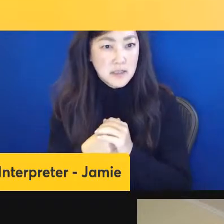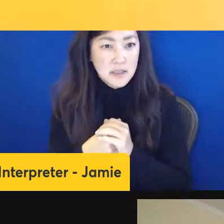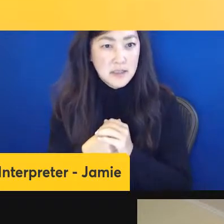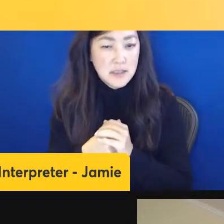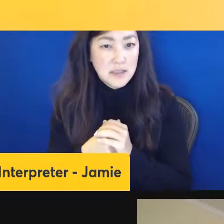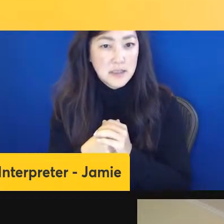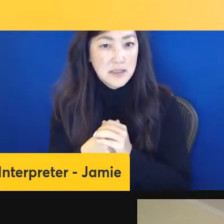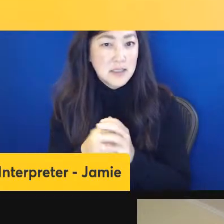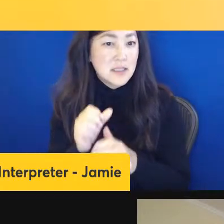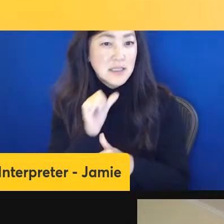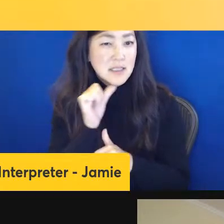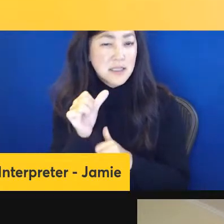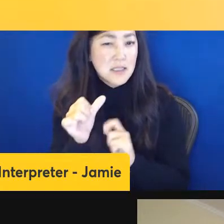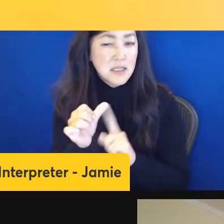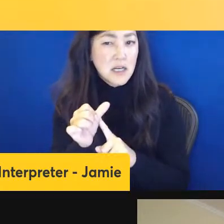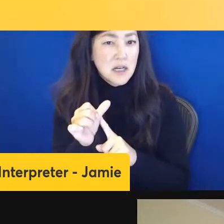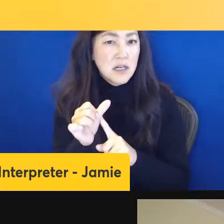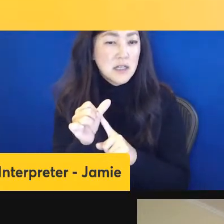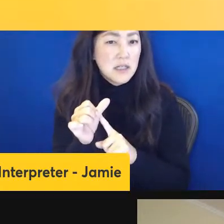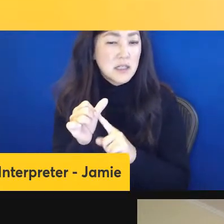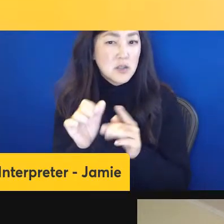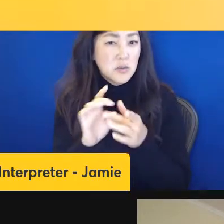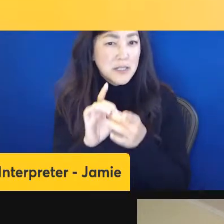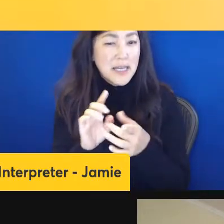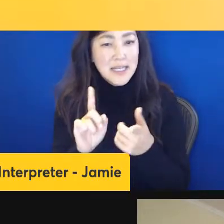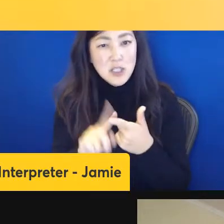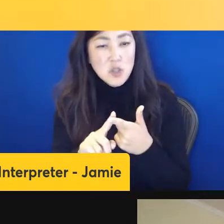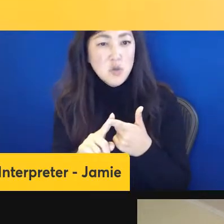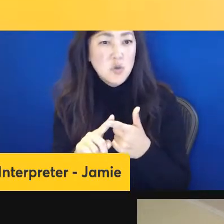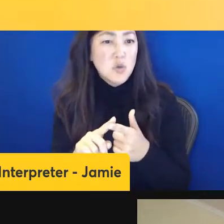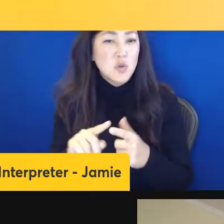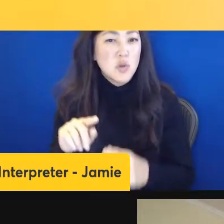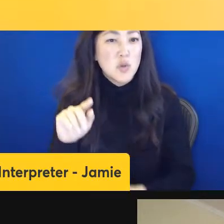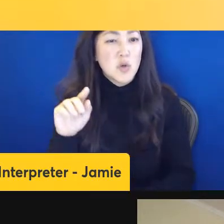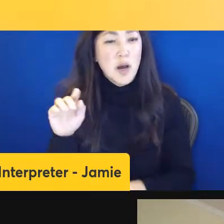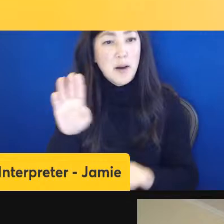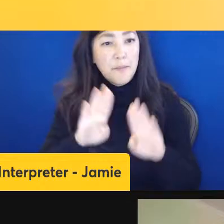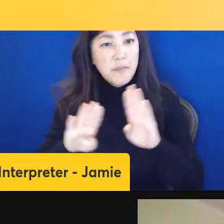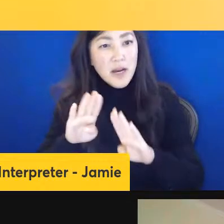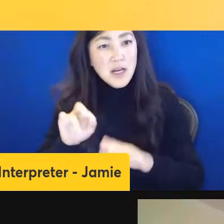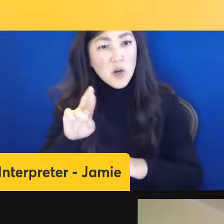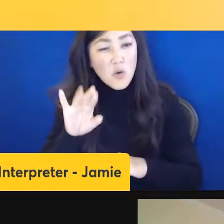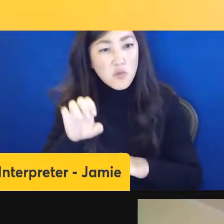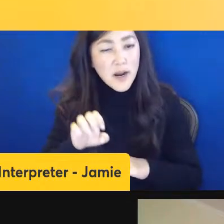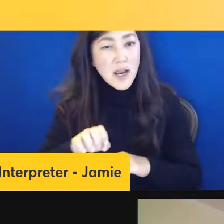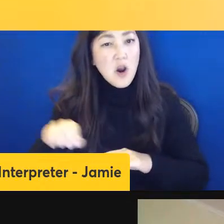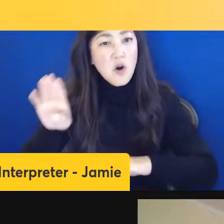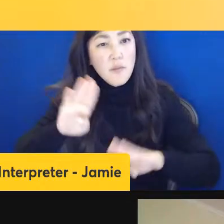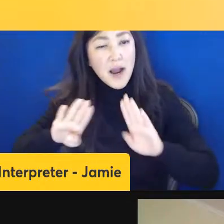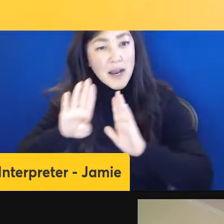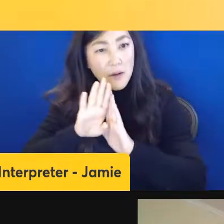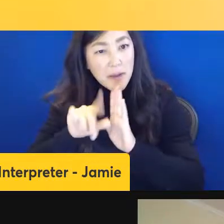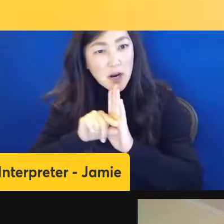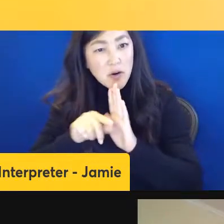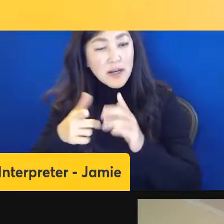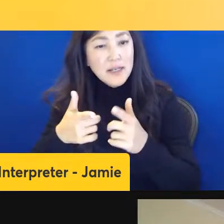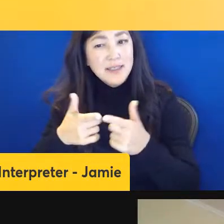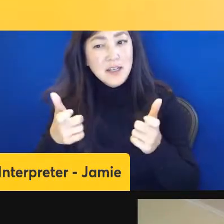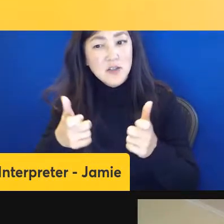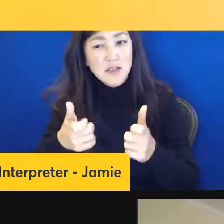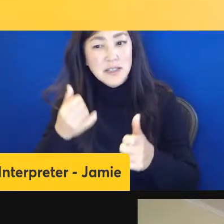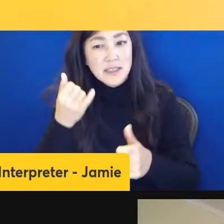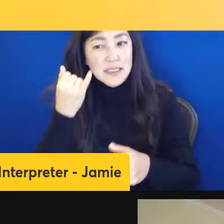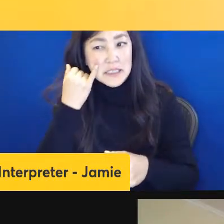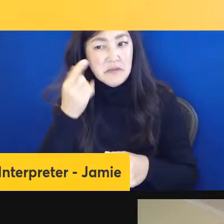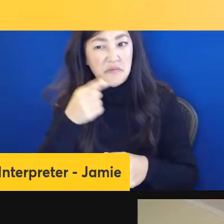based on this notion of biological race or biological ethnicity. And I'm wondering if you can comment on that,